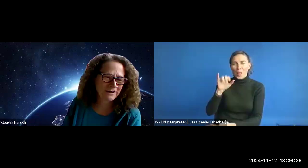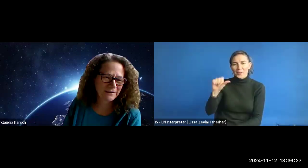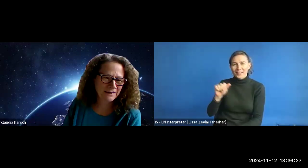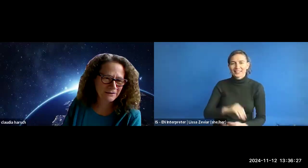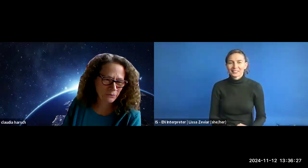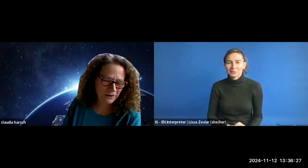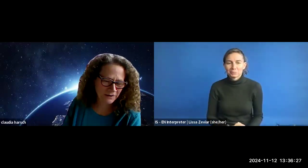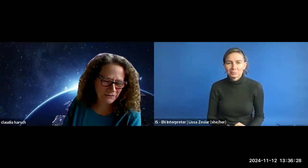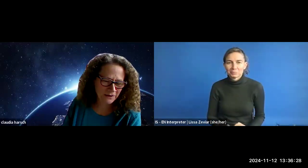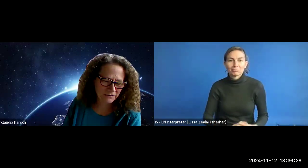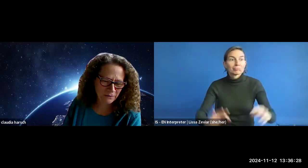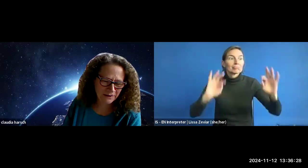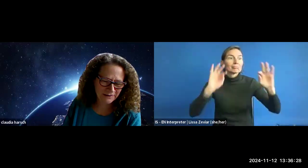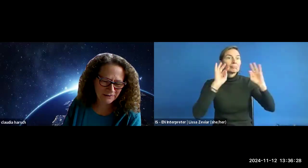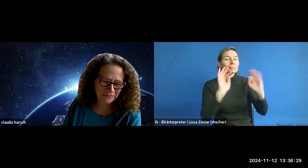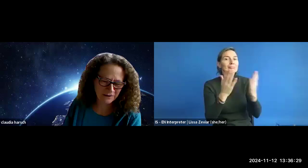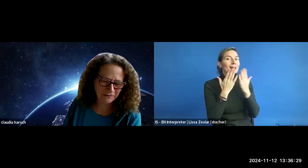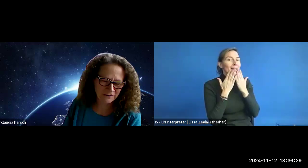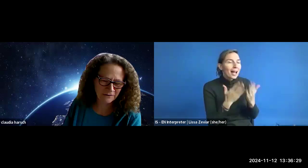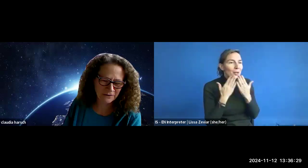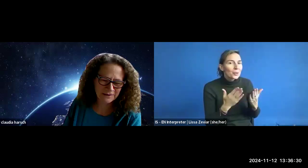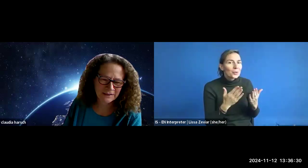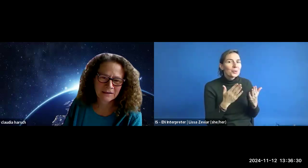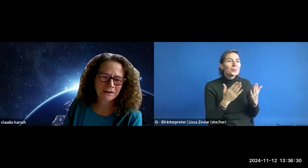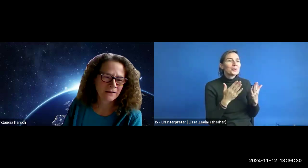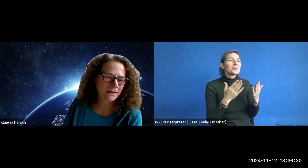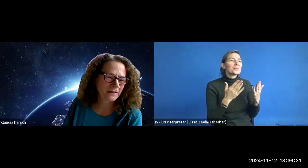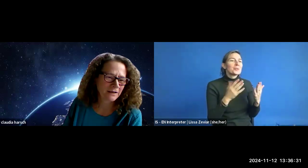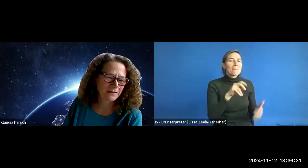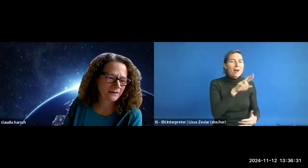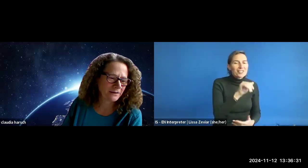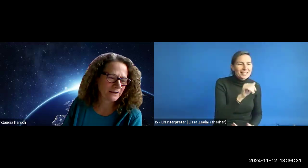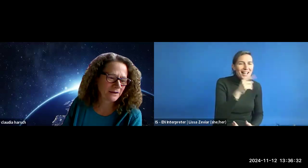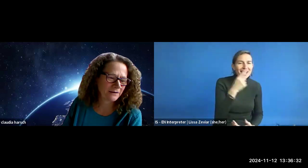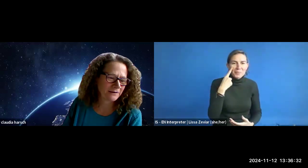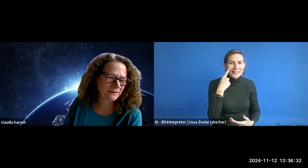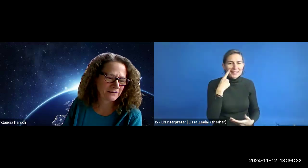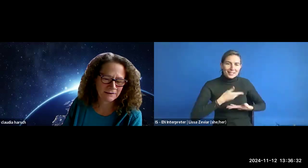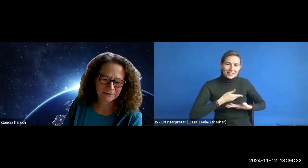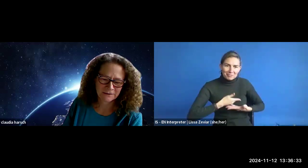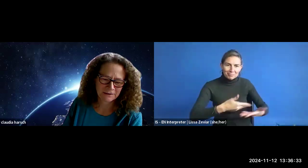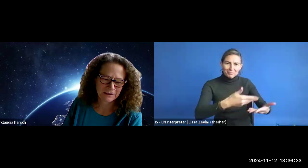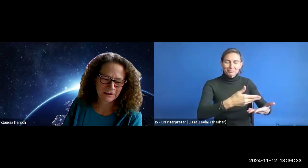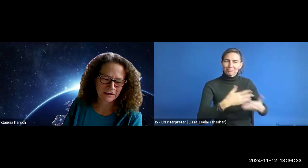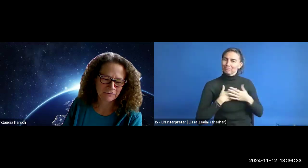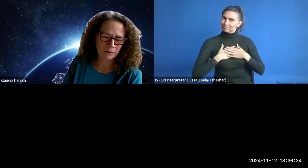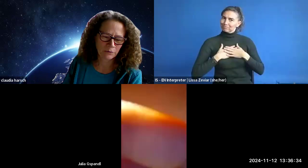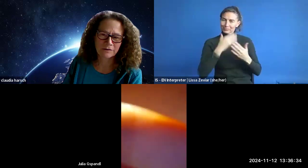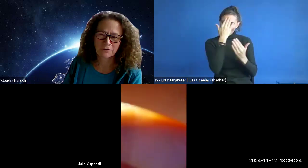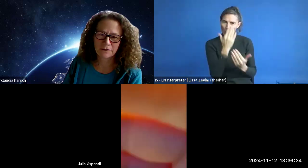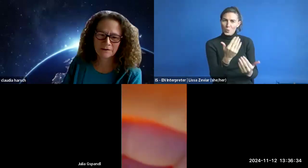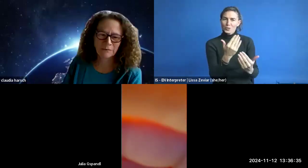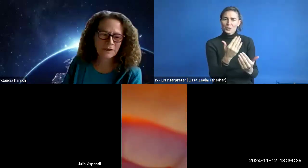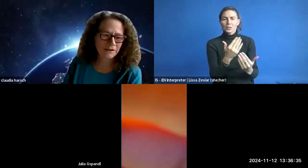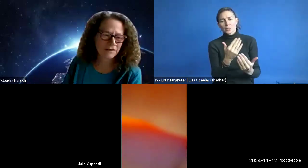Thank you, Maria and Tobias, for having me. I feel very honored. And I have